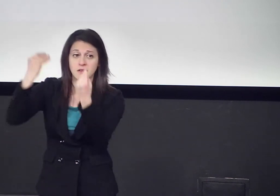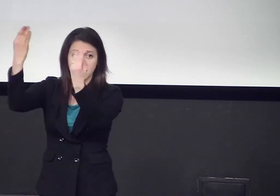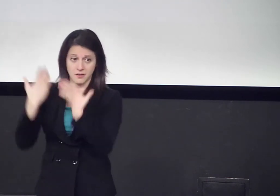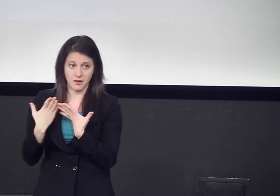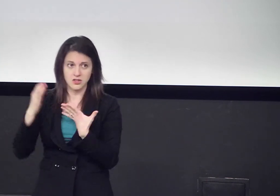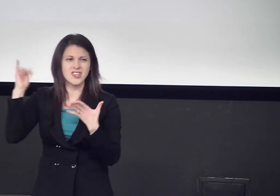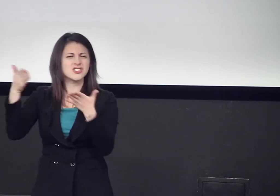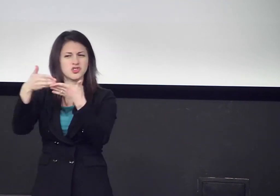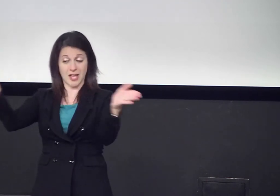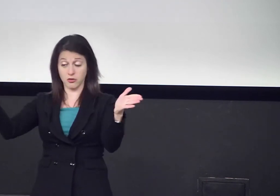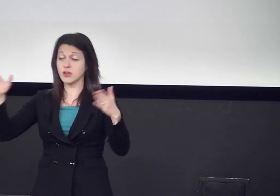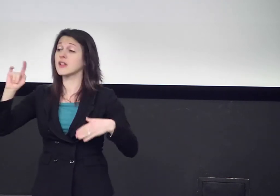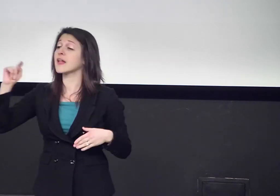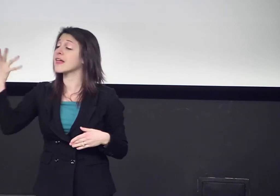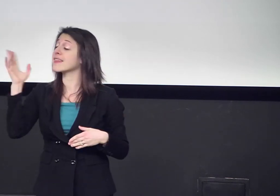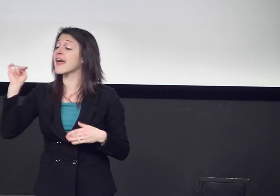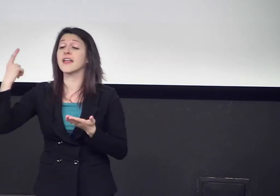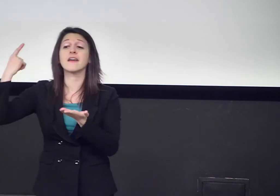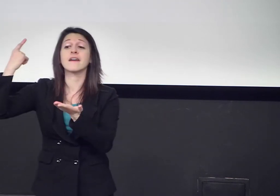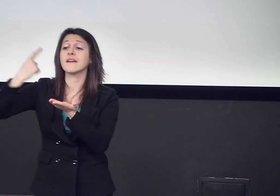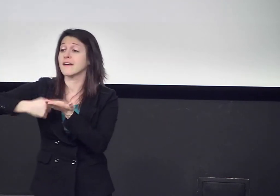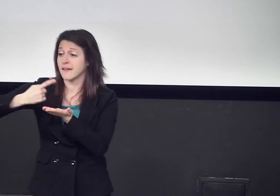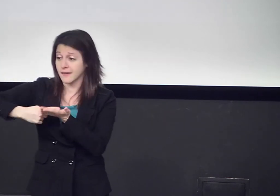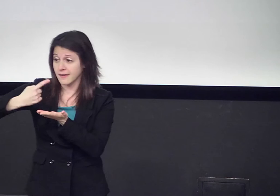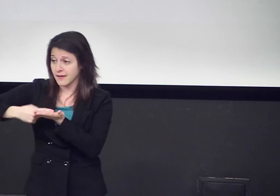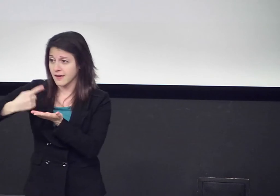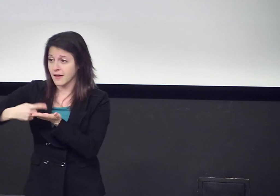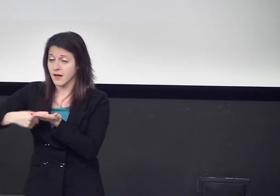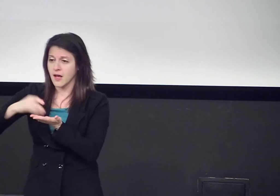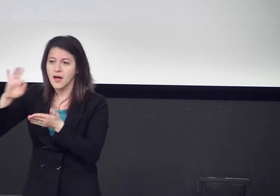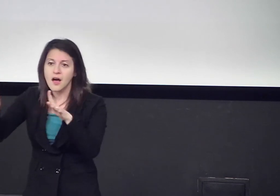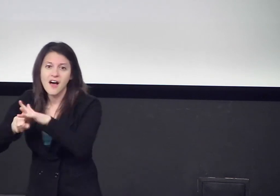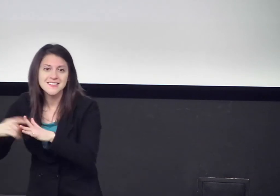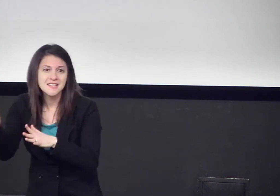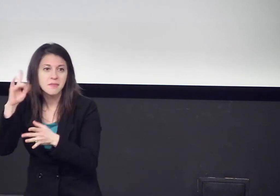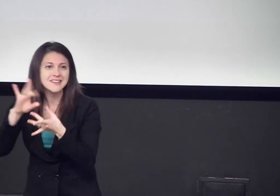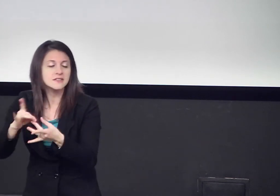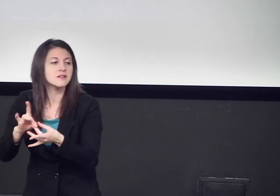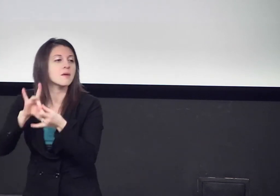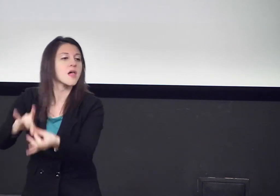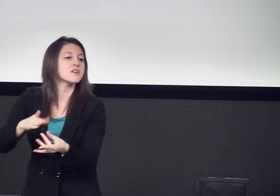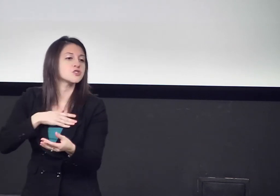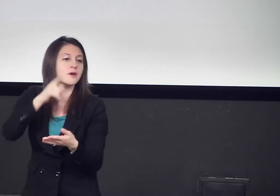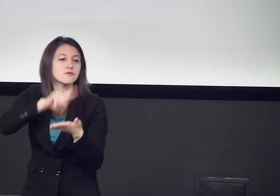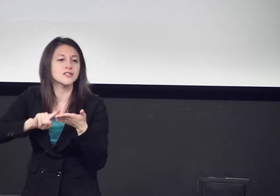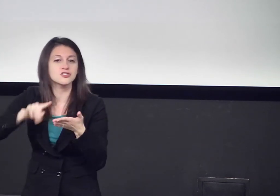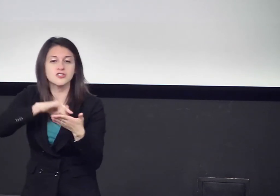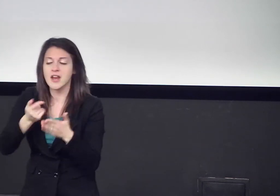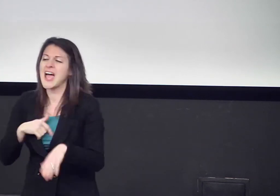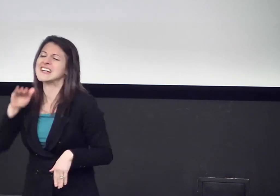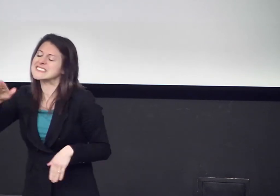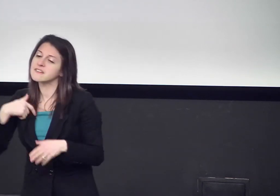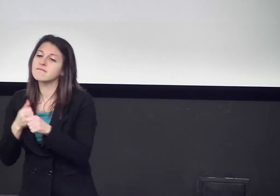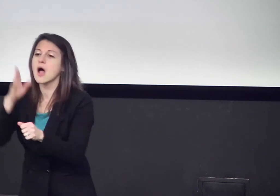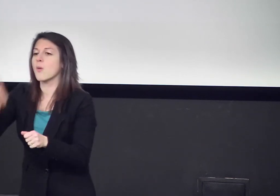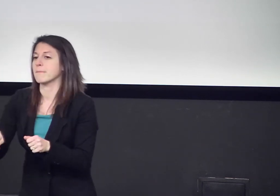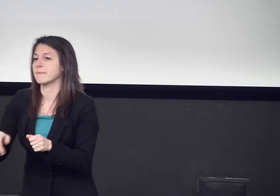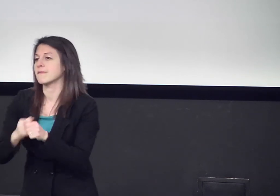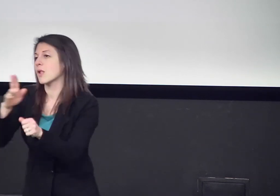shift looks like on any given day when you work in VRS? And then from there, a discussion occurred. And if something came up